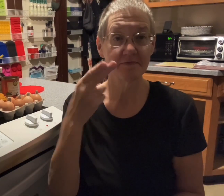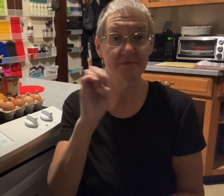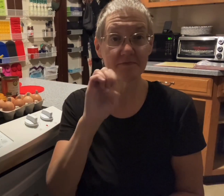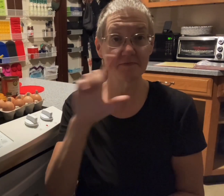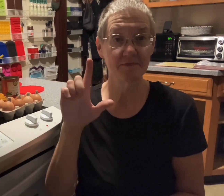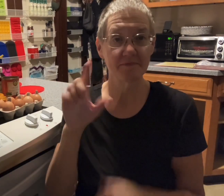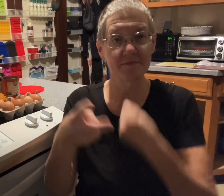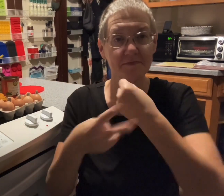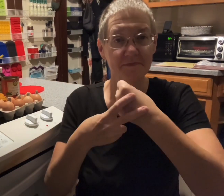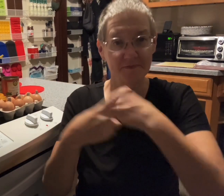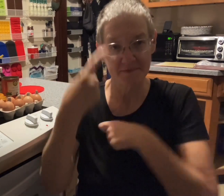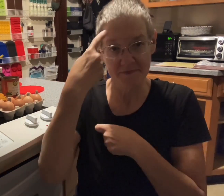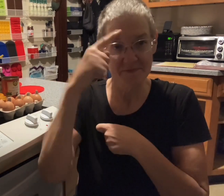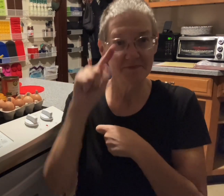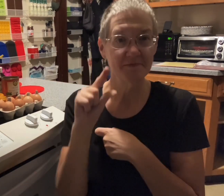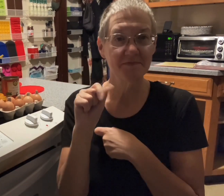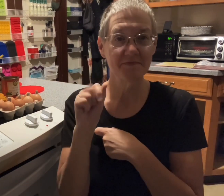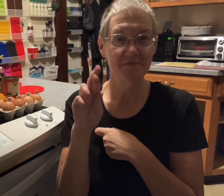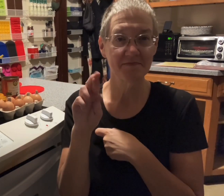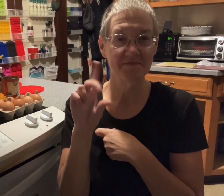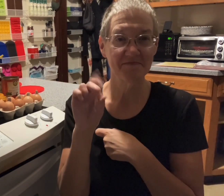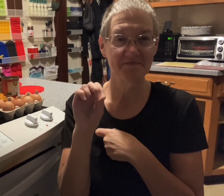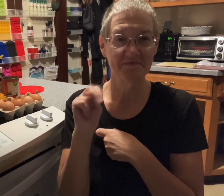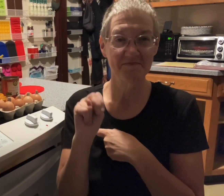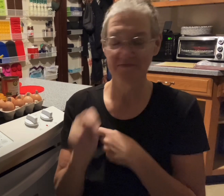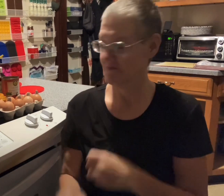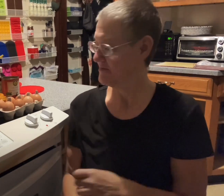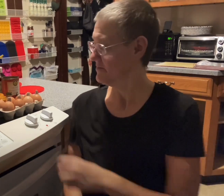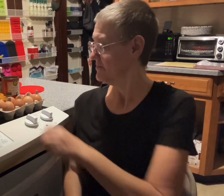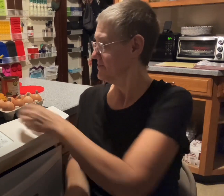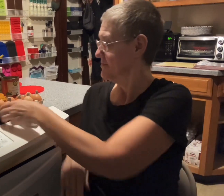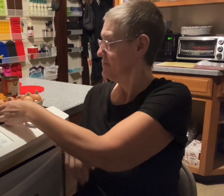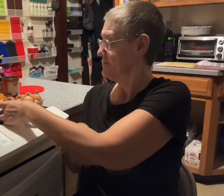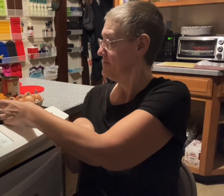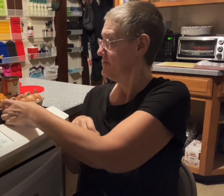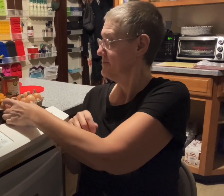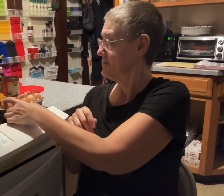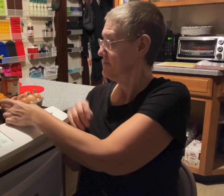This is where I save all the eggshells to feed the garden.